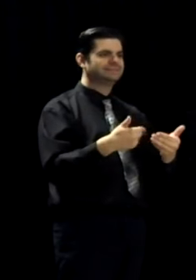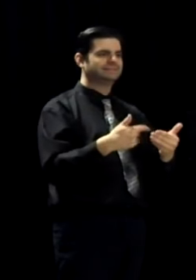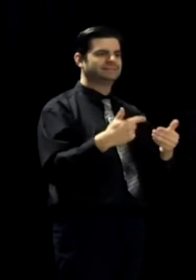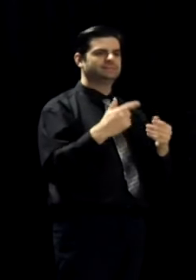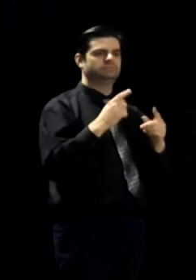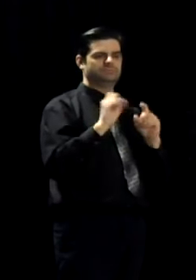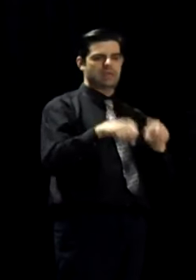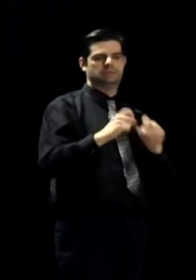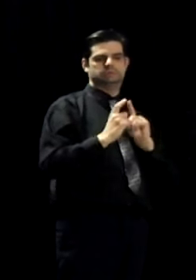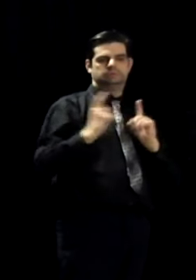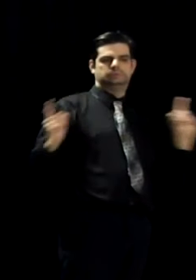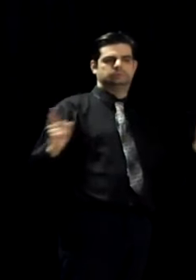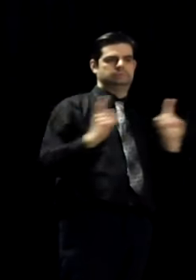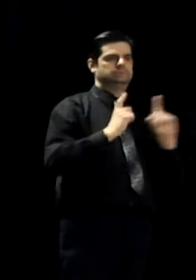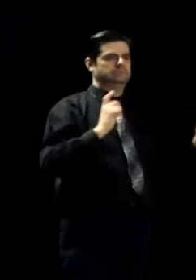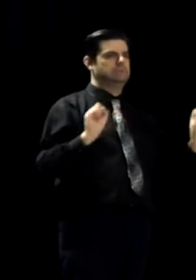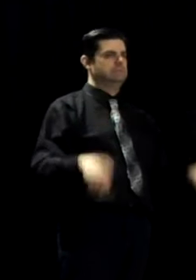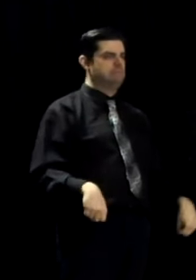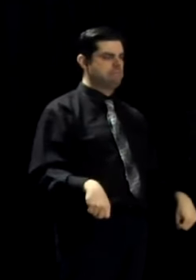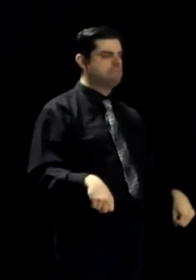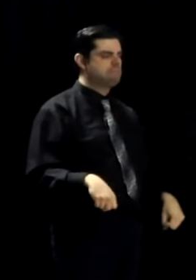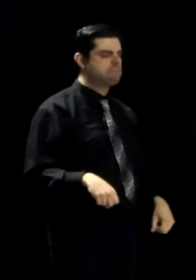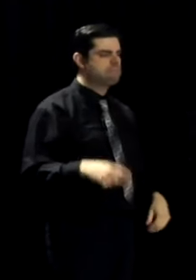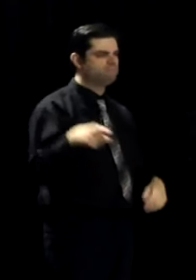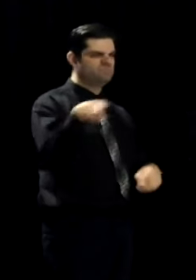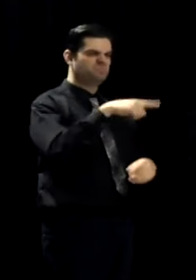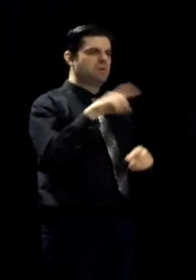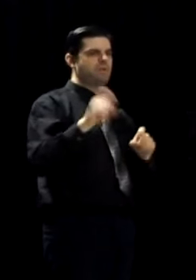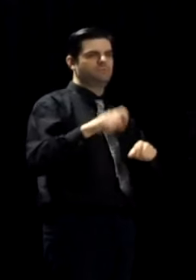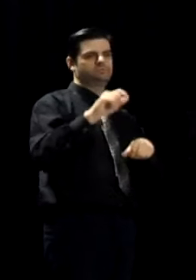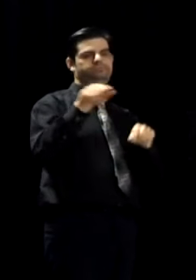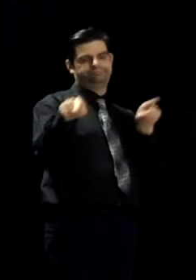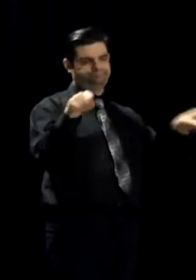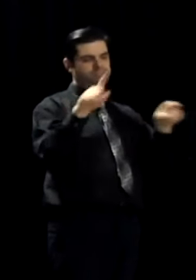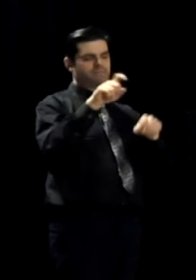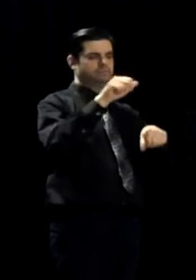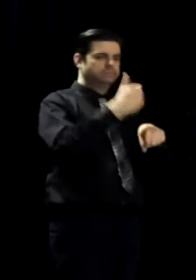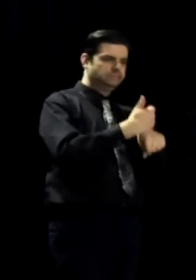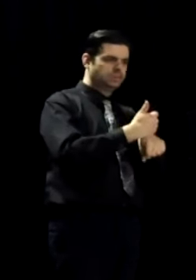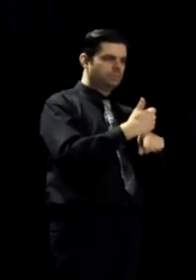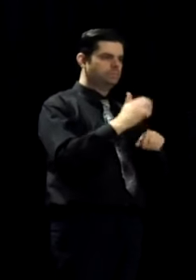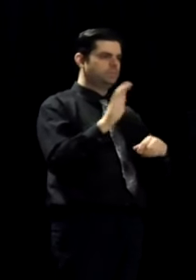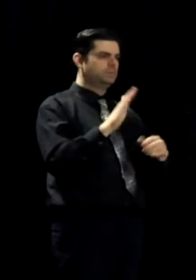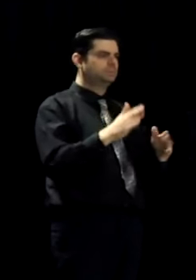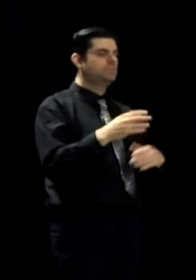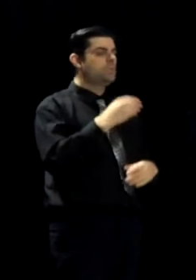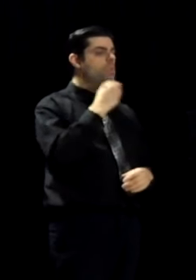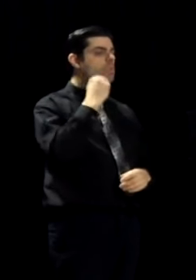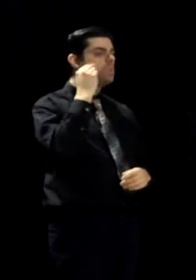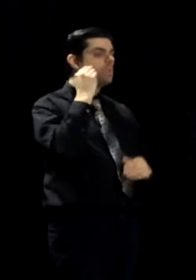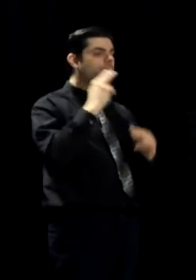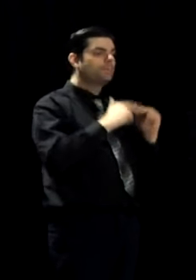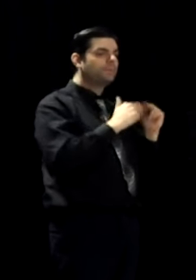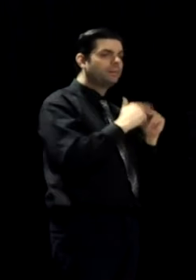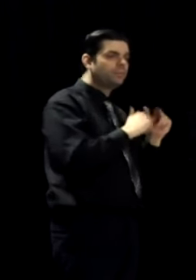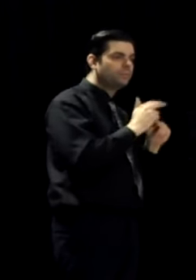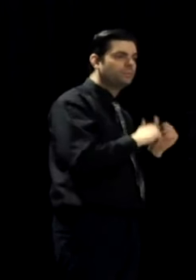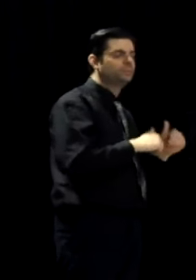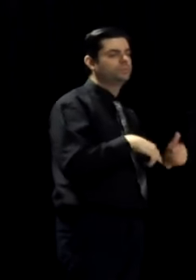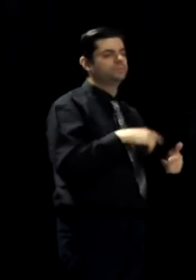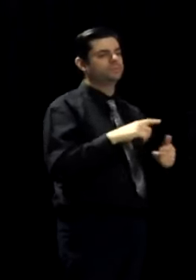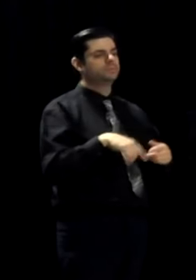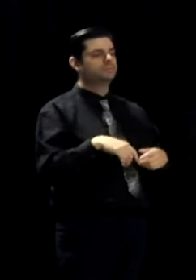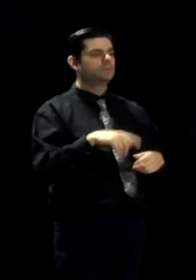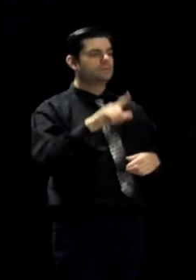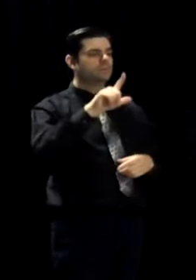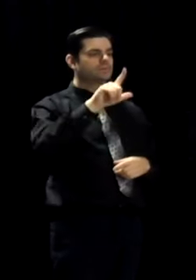building certainly falls under that. I think you loosen up guides on landscaping, things where it's easier. Is there a